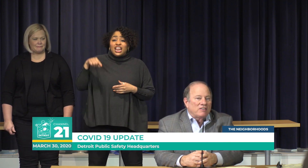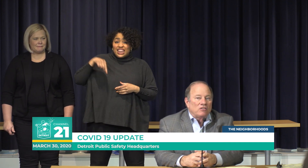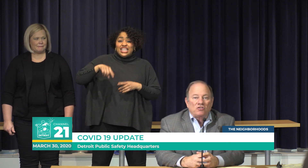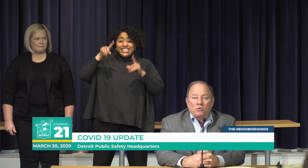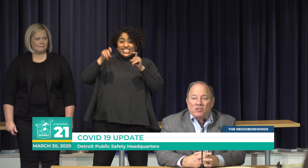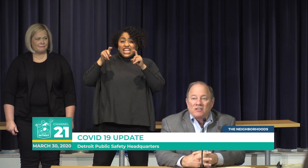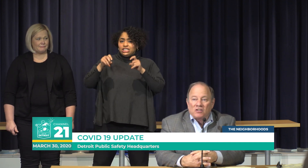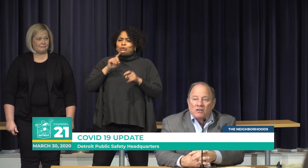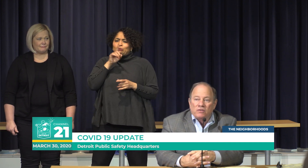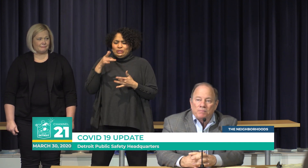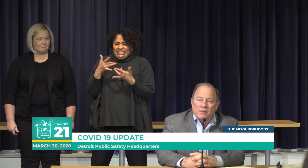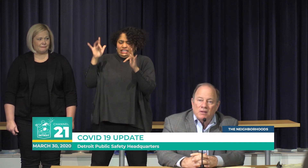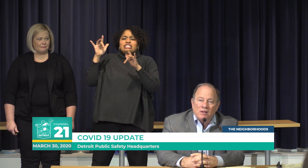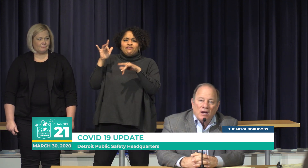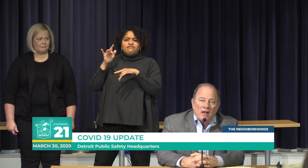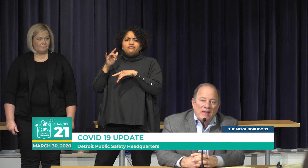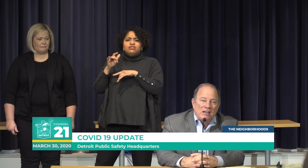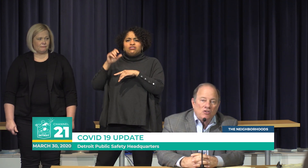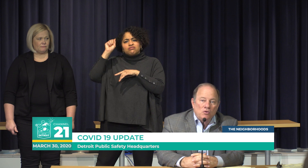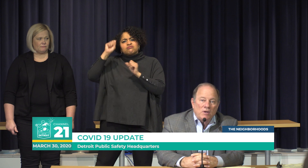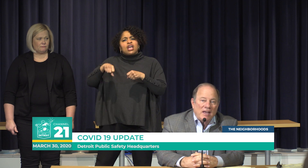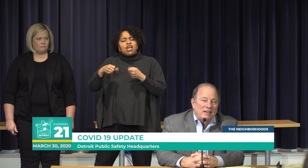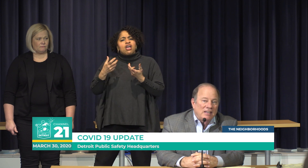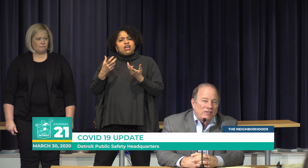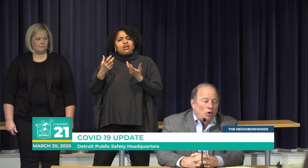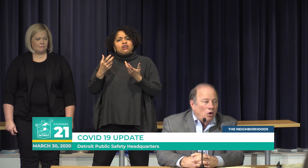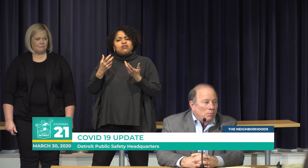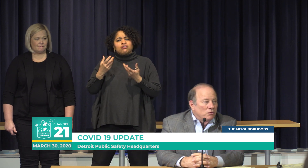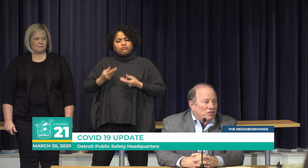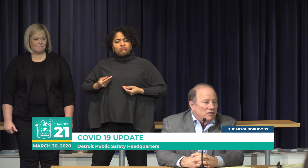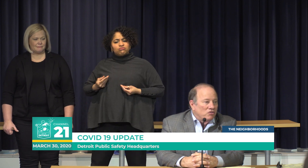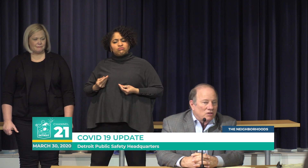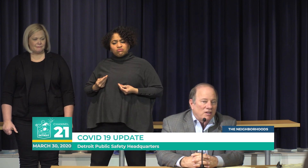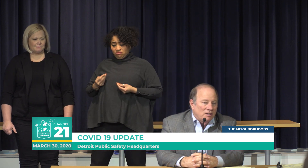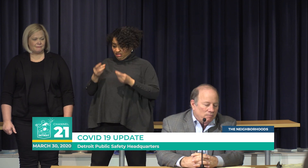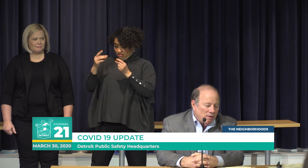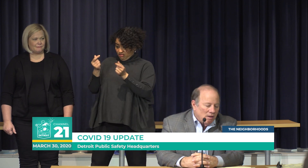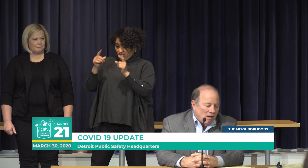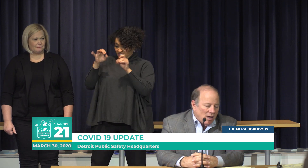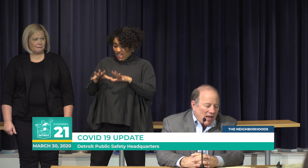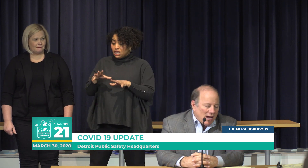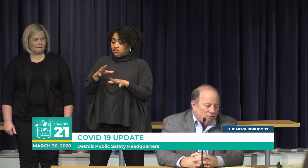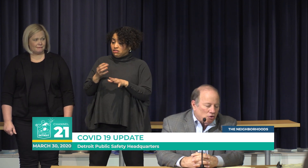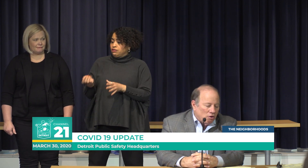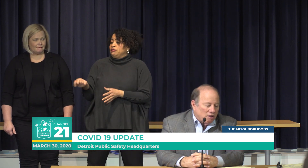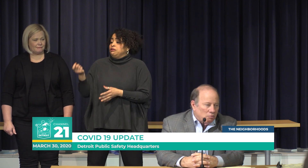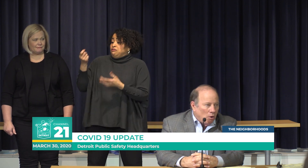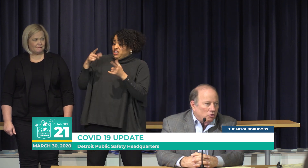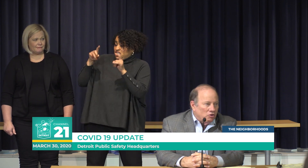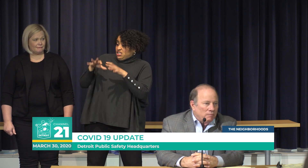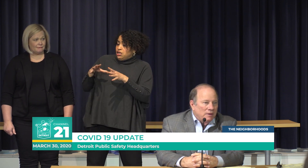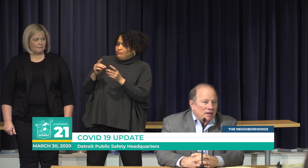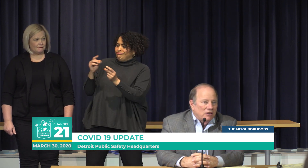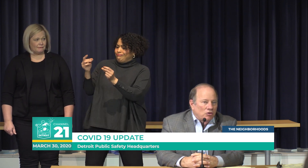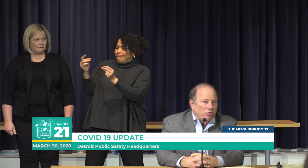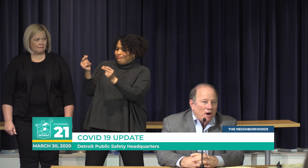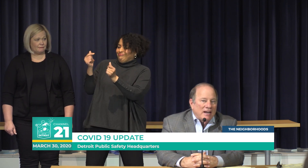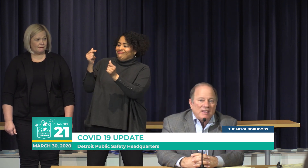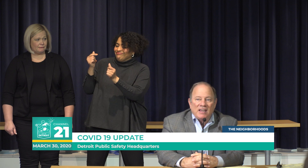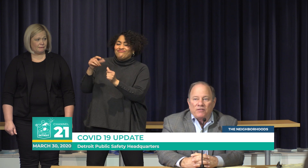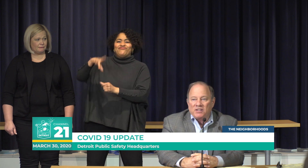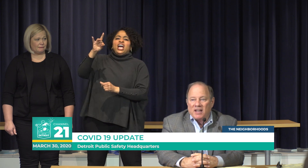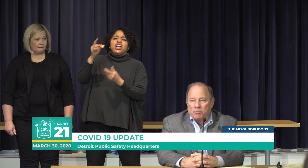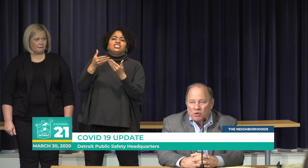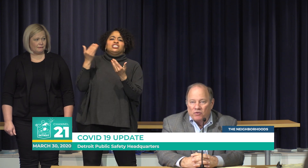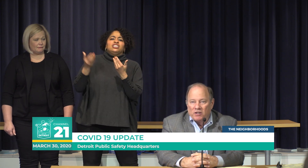this test is so sensitive that you can give it almost instantly after exposure. And so